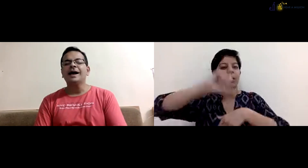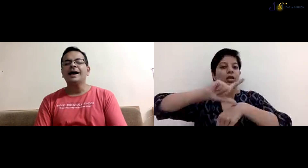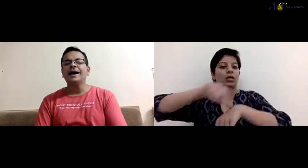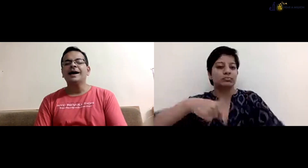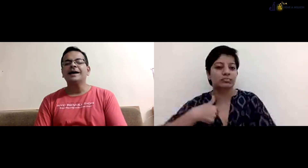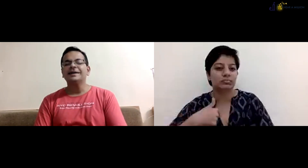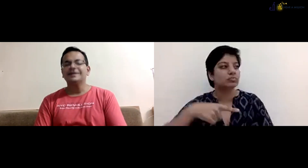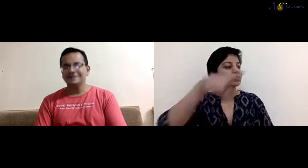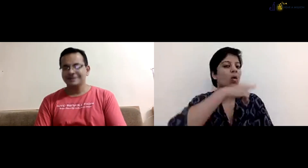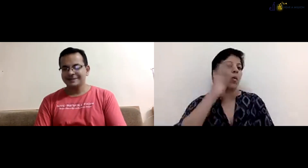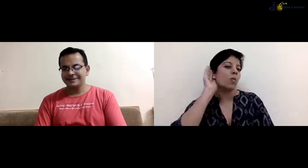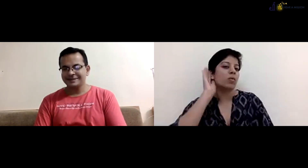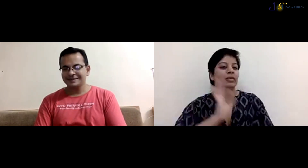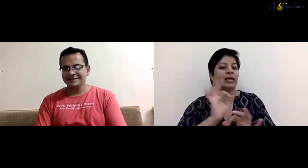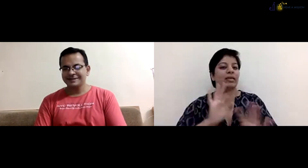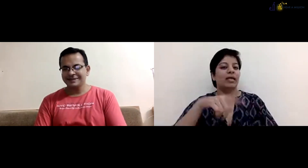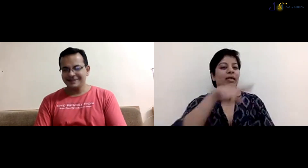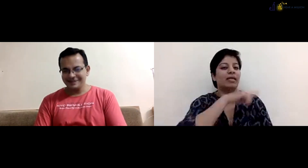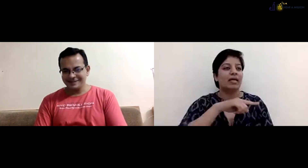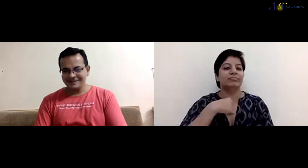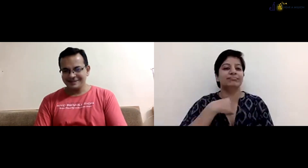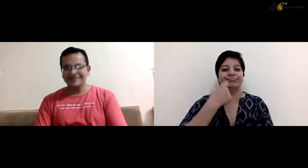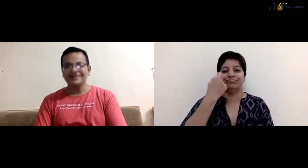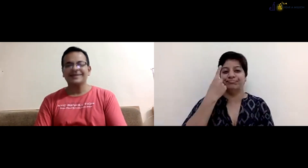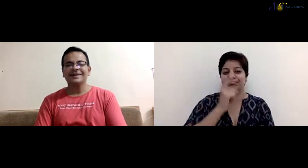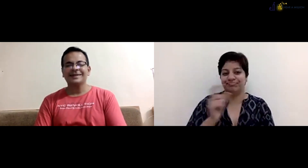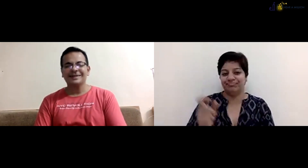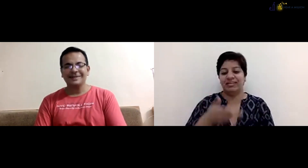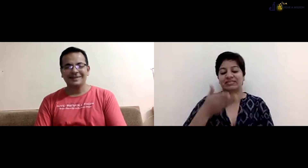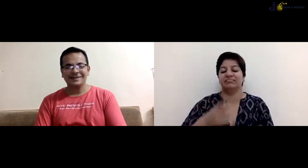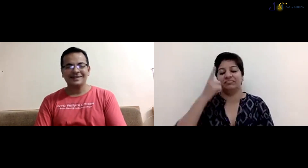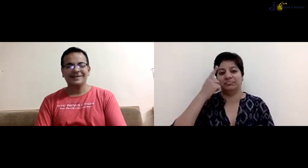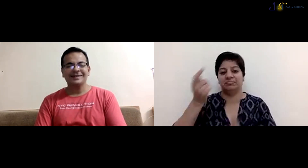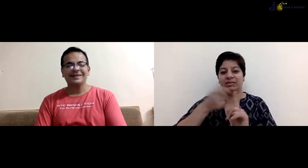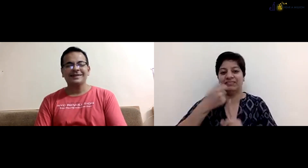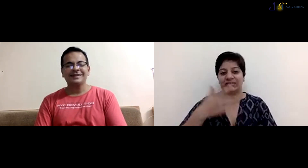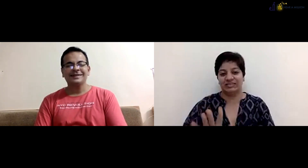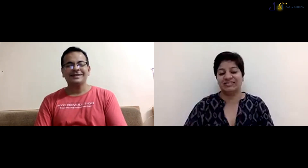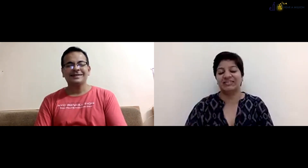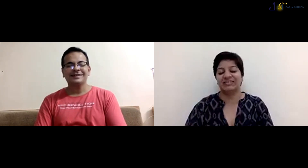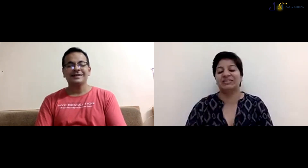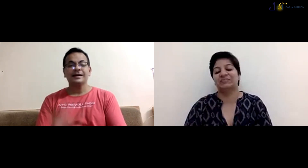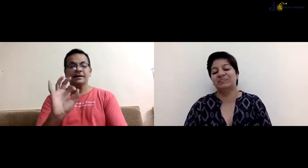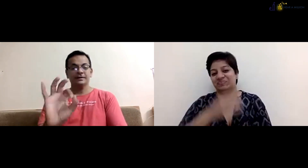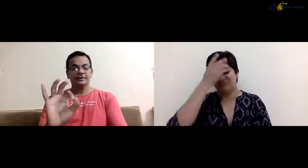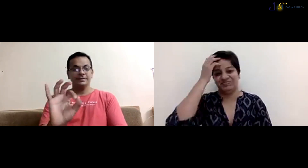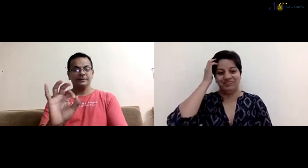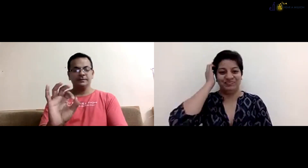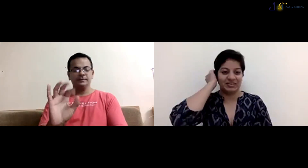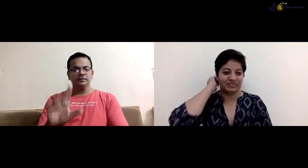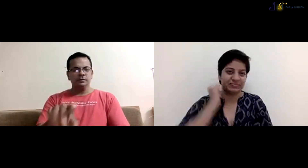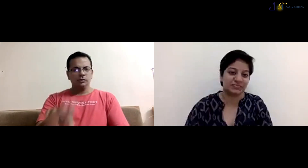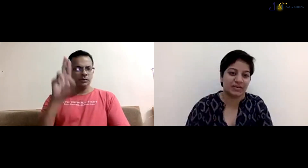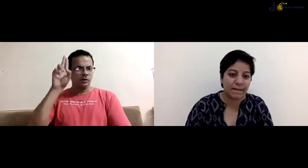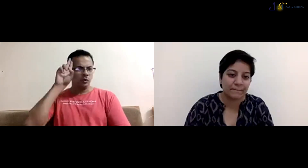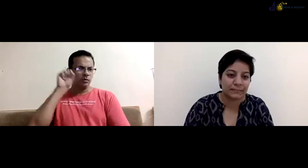it earlier. I was having a Usher syndrome, but I wasn't aware, right? People later on were telling me that yeah, you having